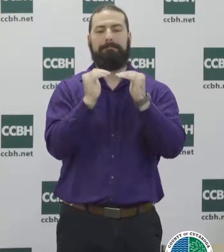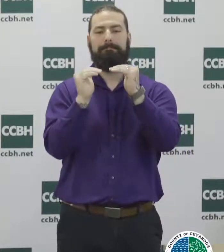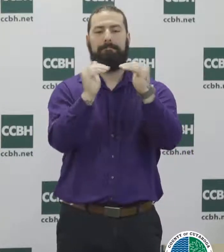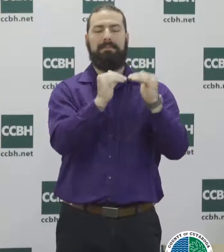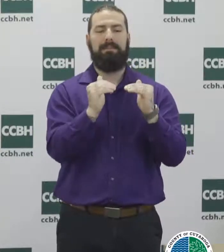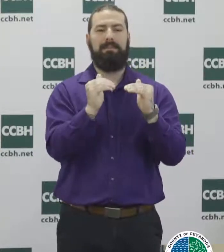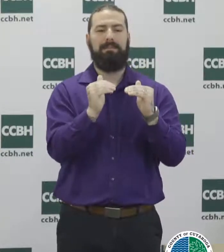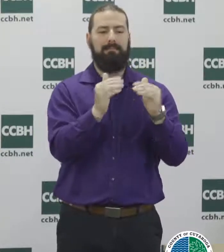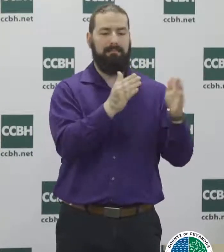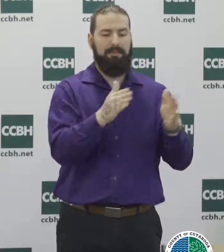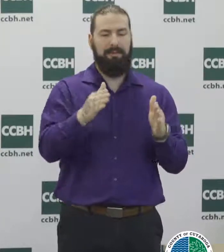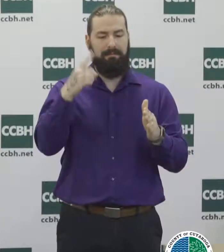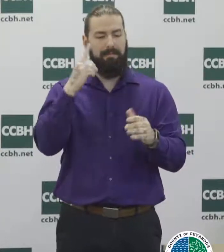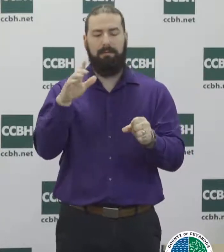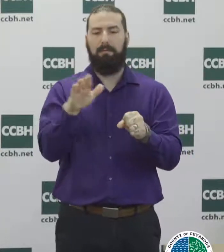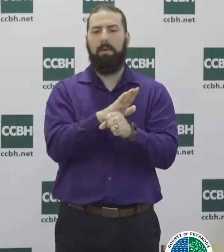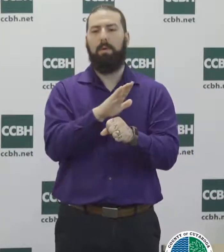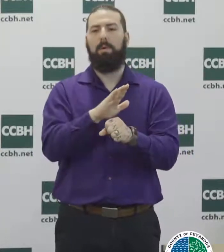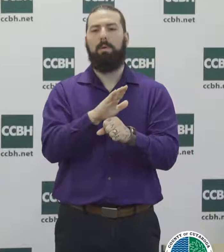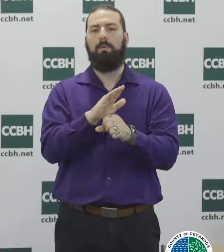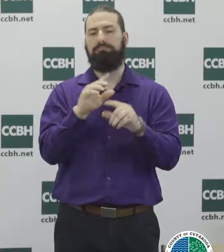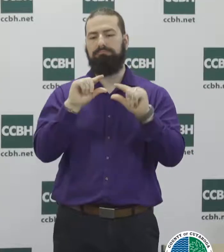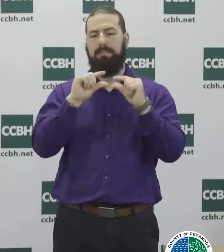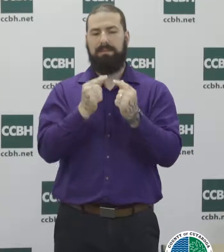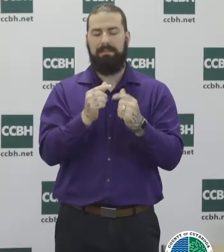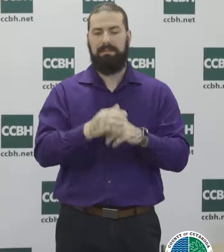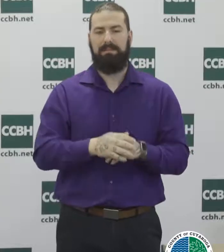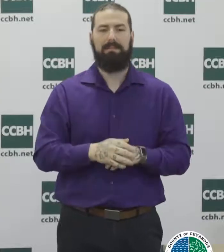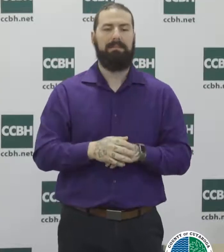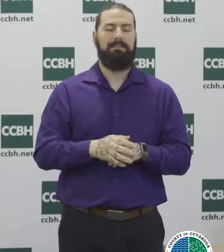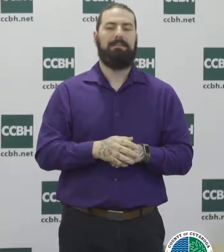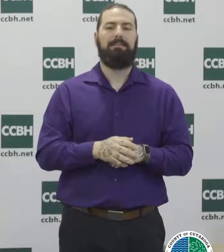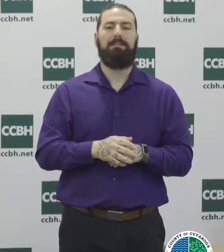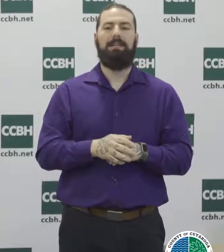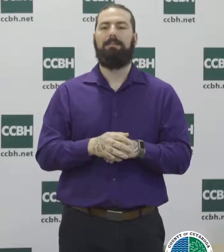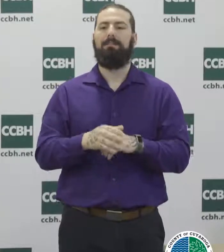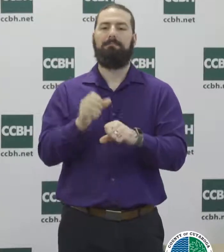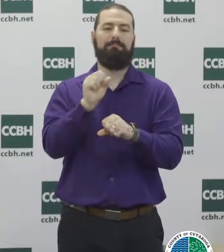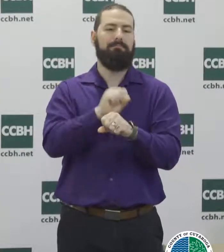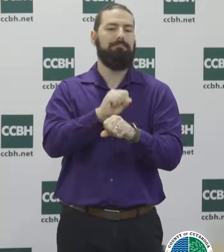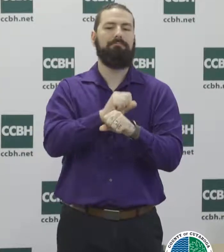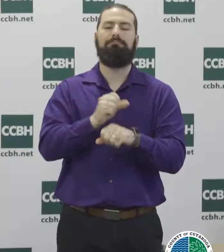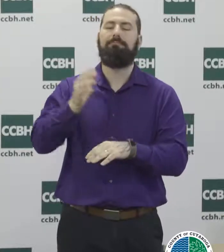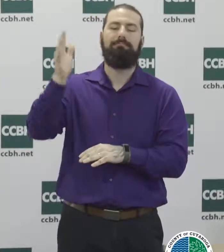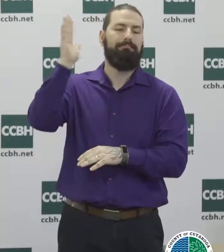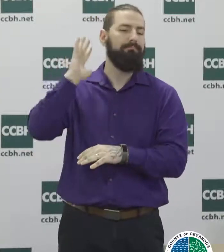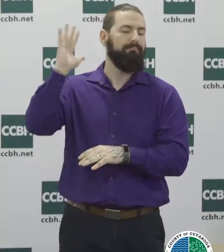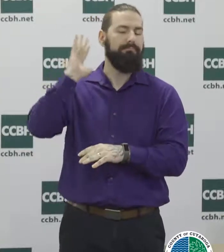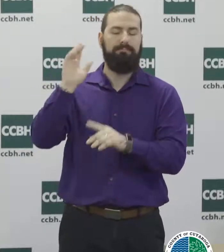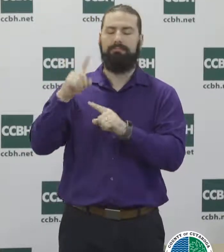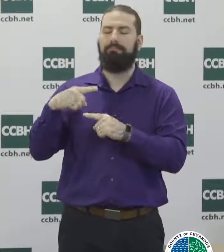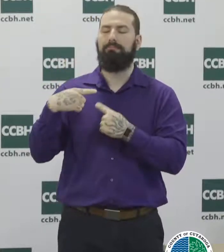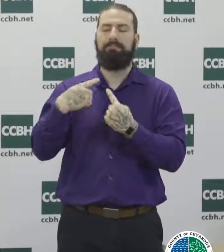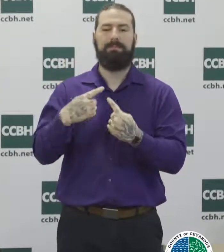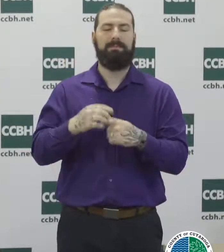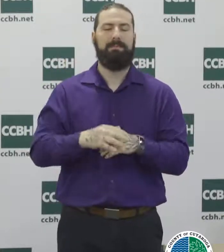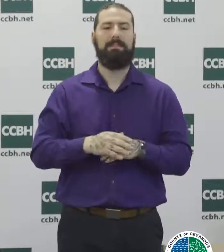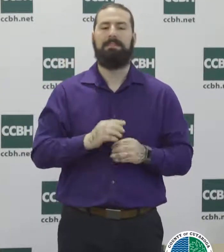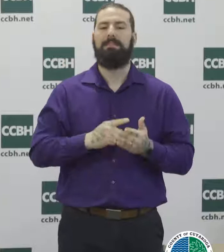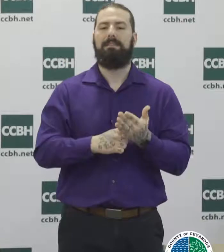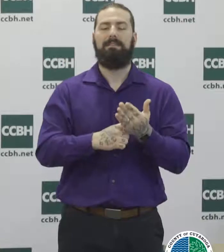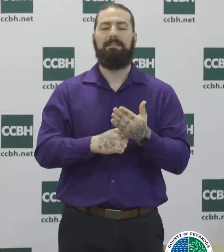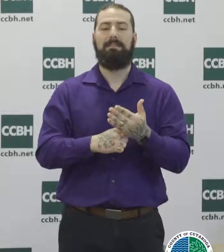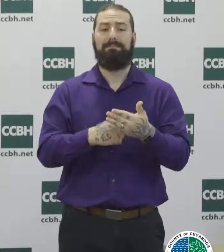our agency. This is work that goes long before, as you've heard me talk about before, long before COVID-19.